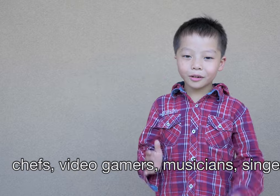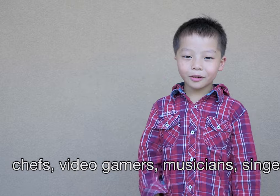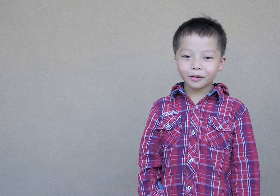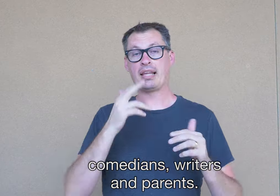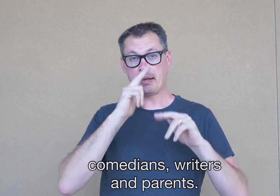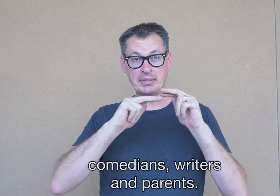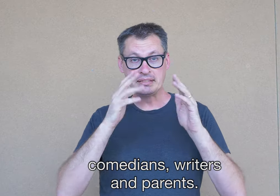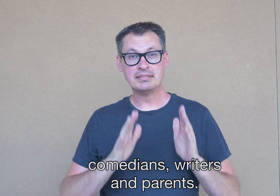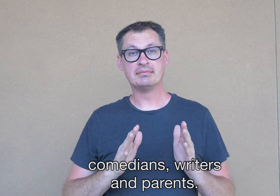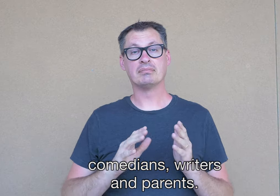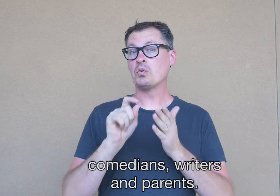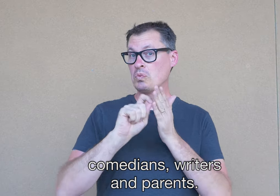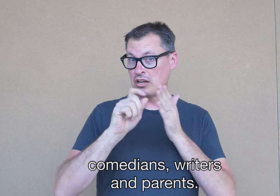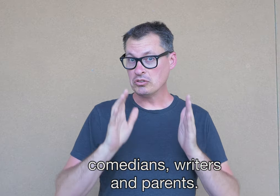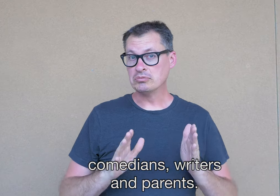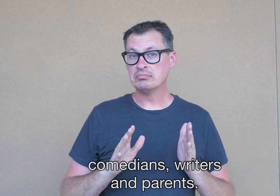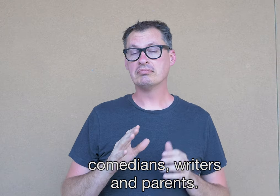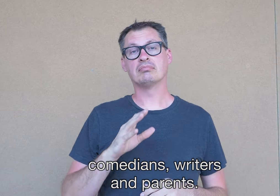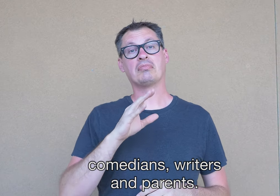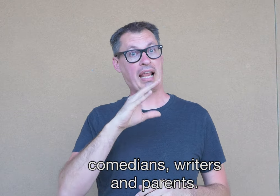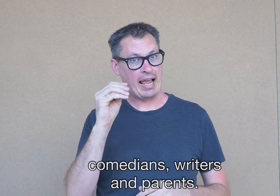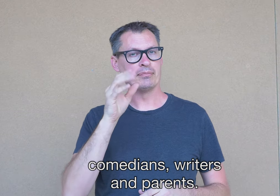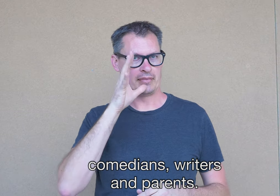comedians, writers, and parents.